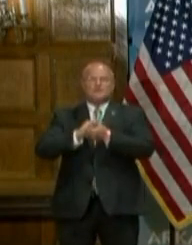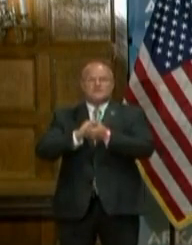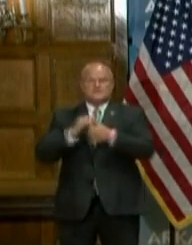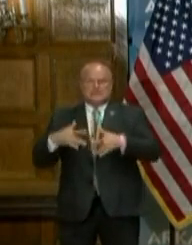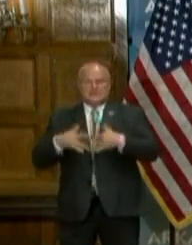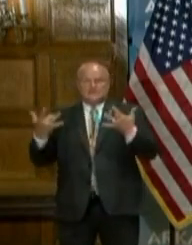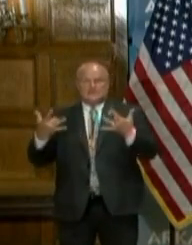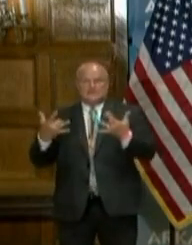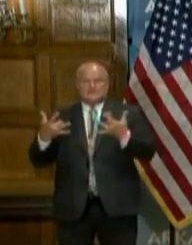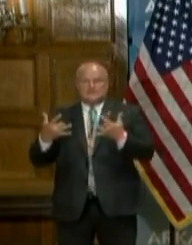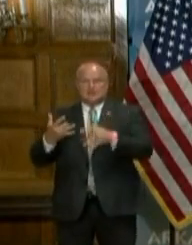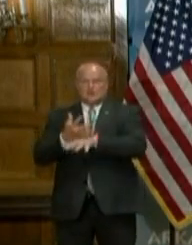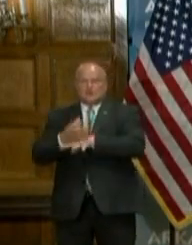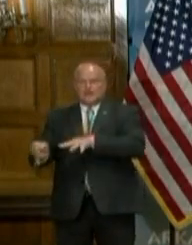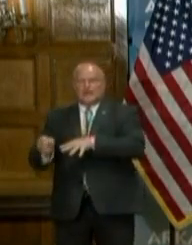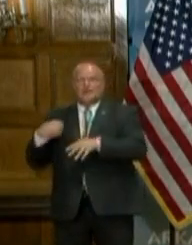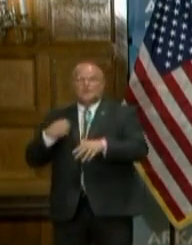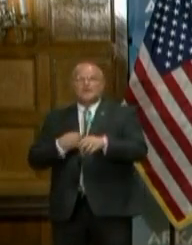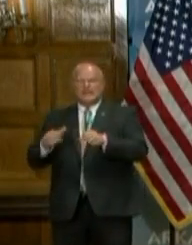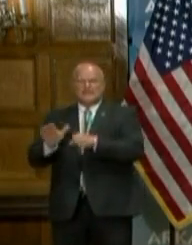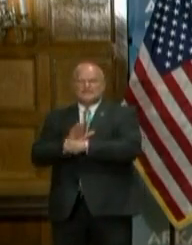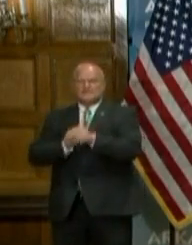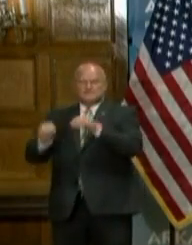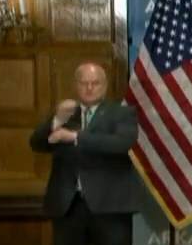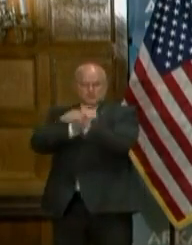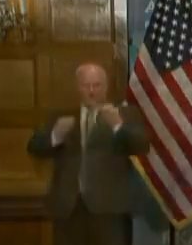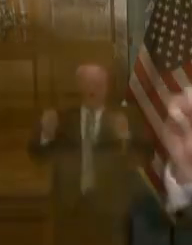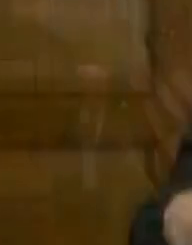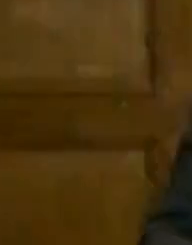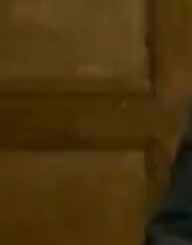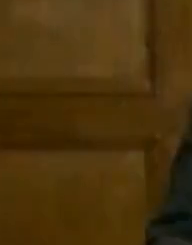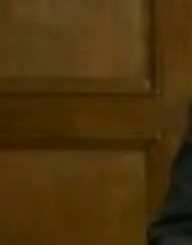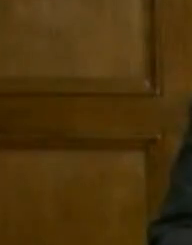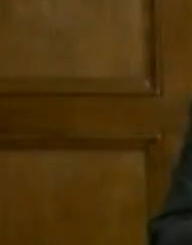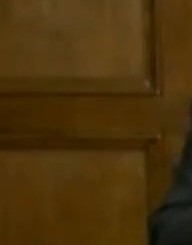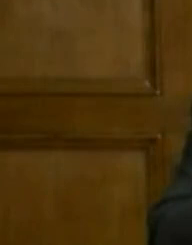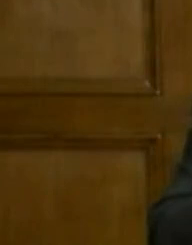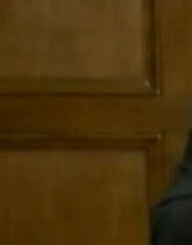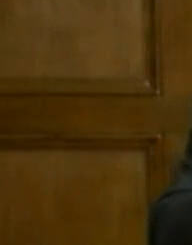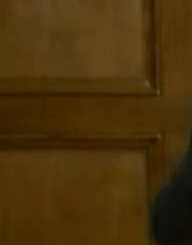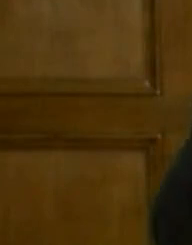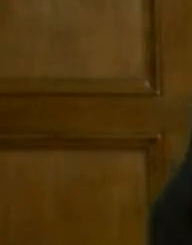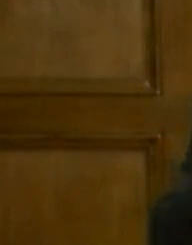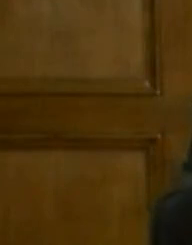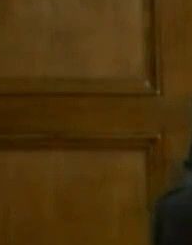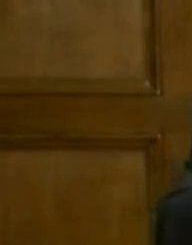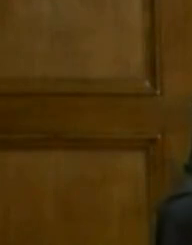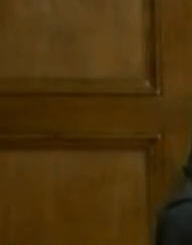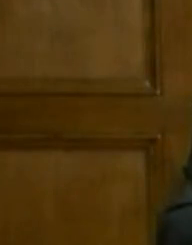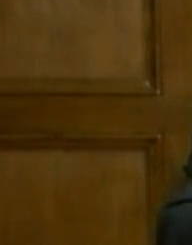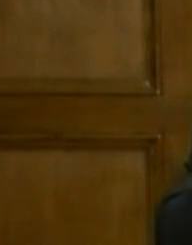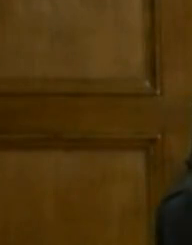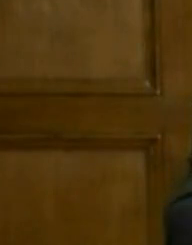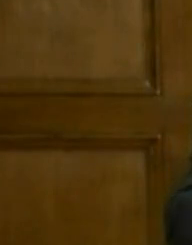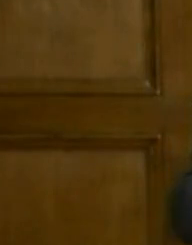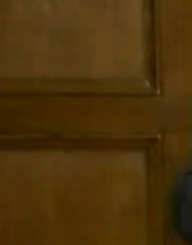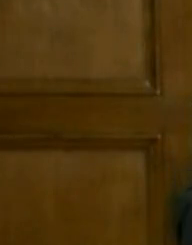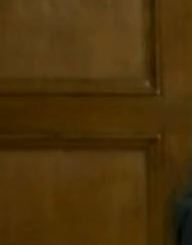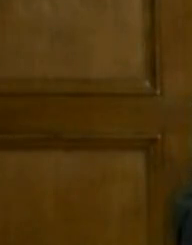event there's a shortage, we can fill that in. And then if you'll go to the next one, this